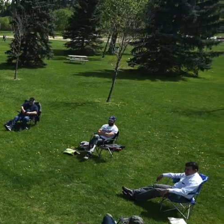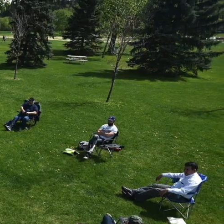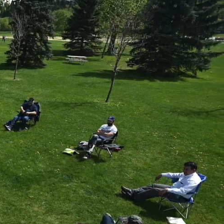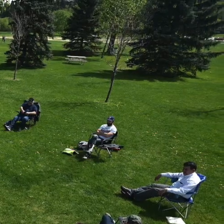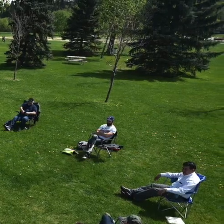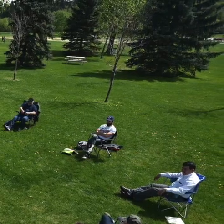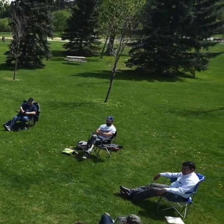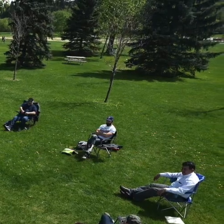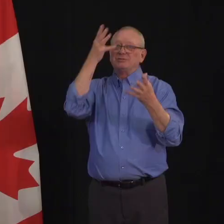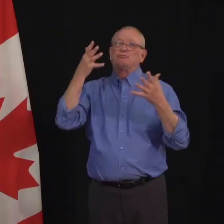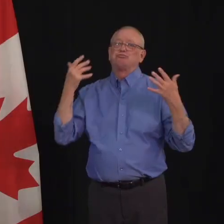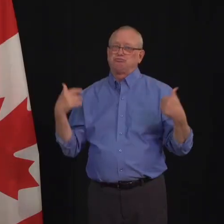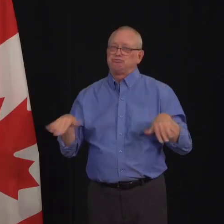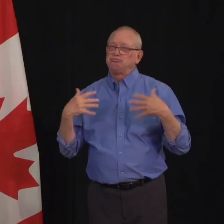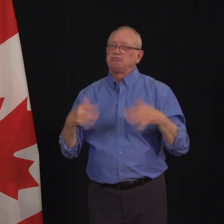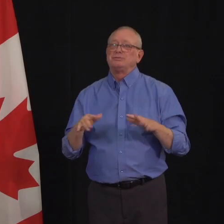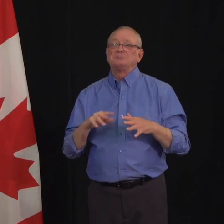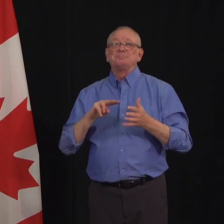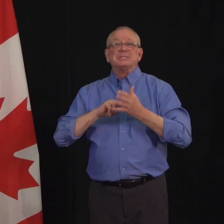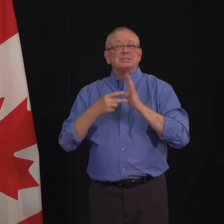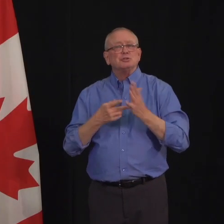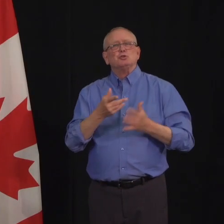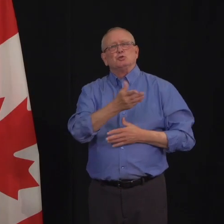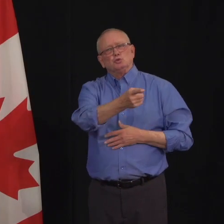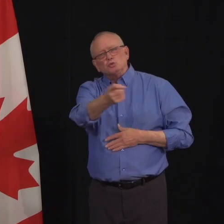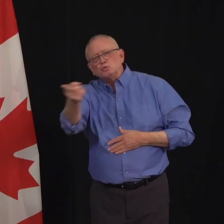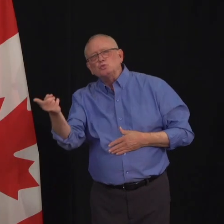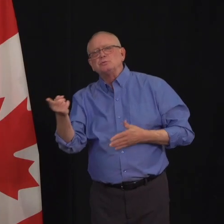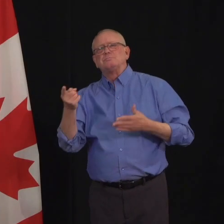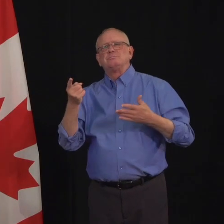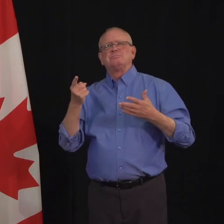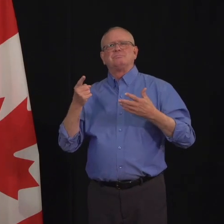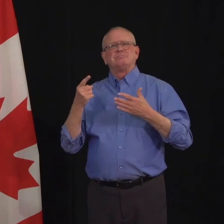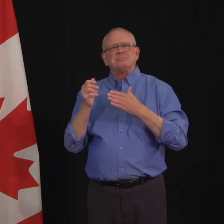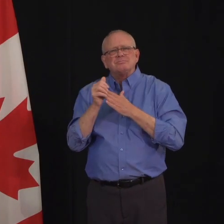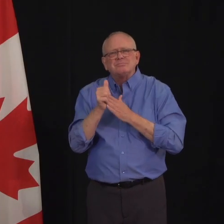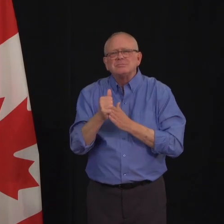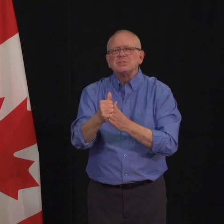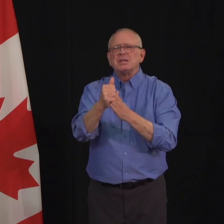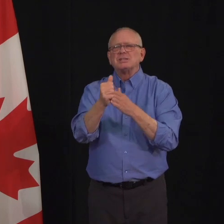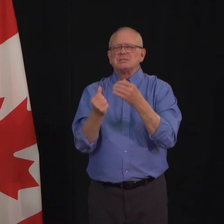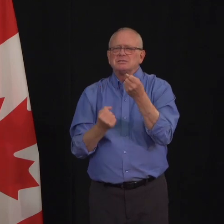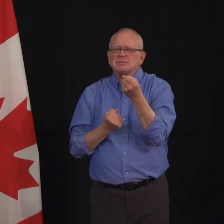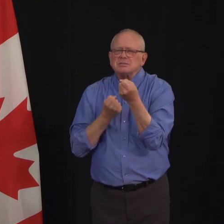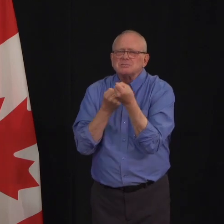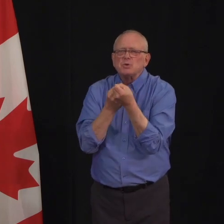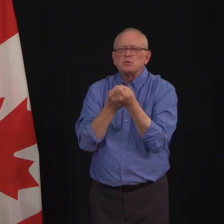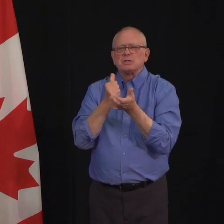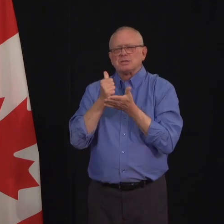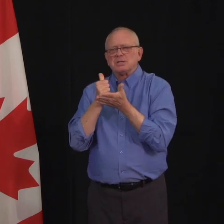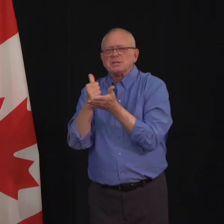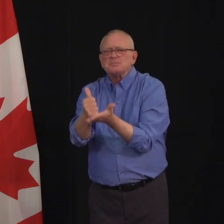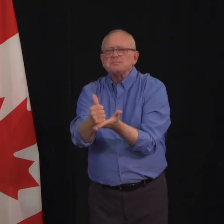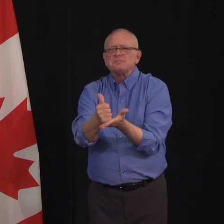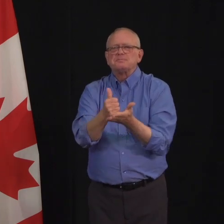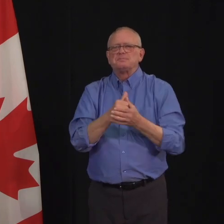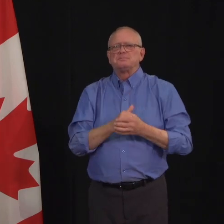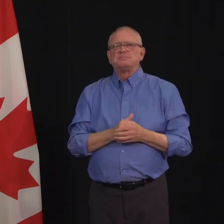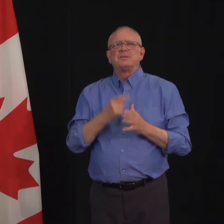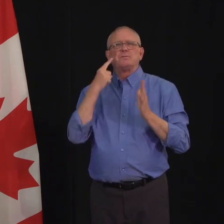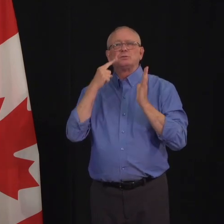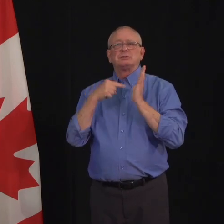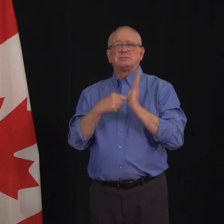That's why I encourage all of us to show leadership and help each other. If your friends are hosting a backyard party, help make